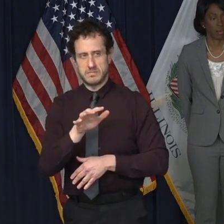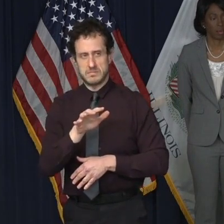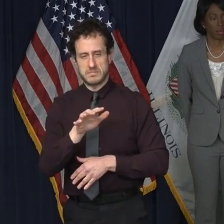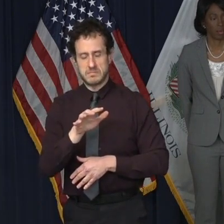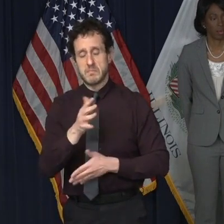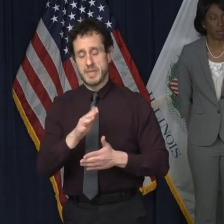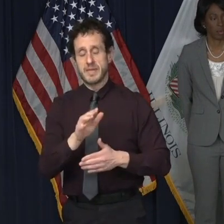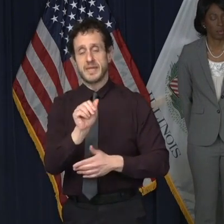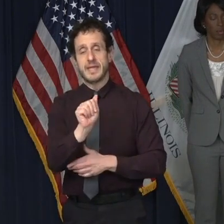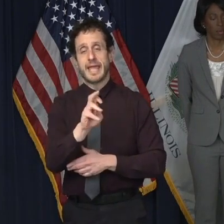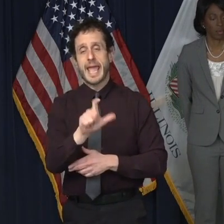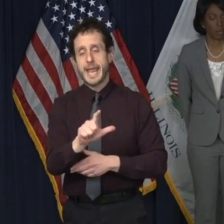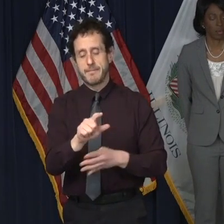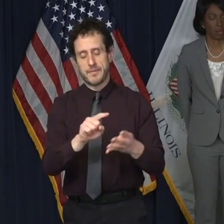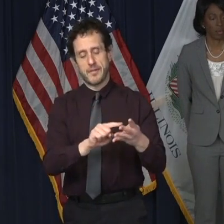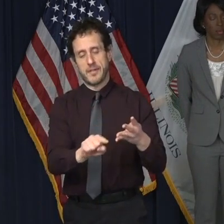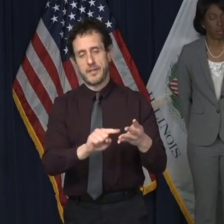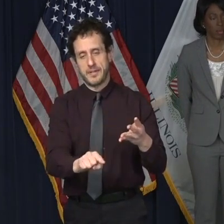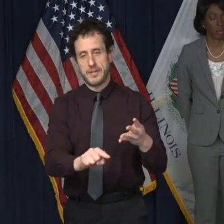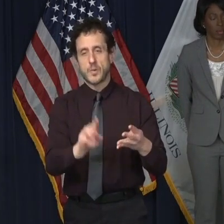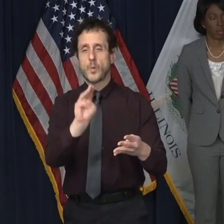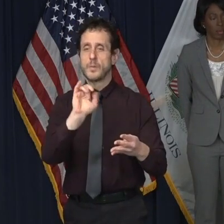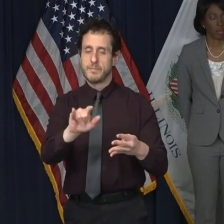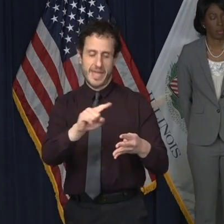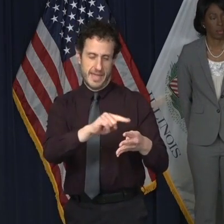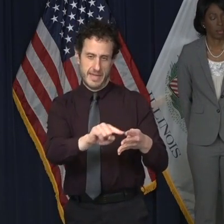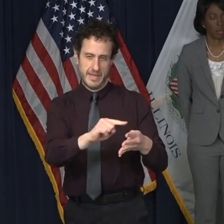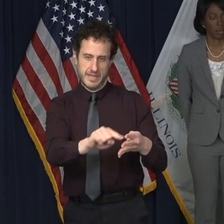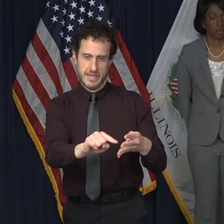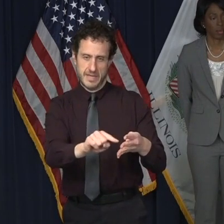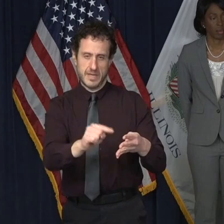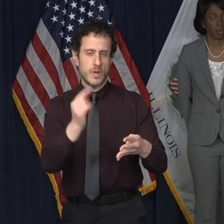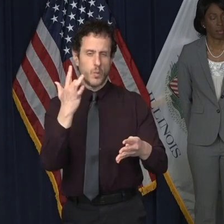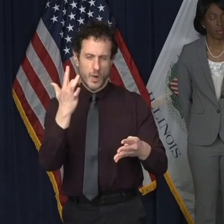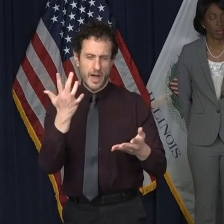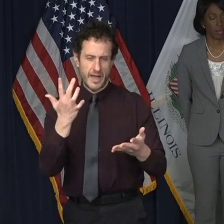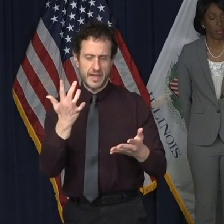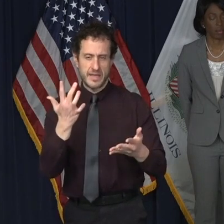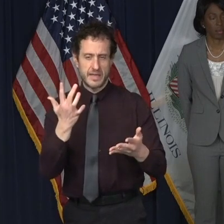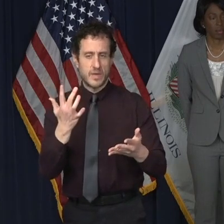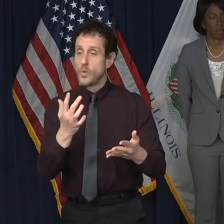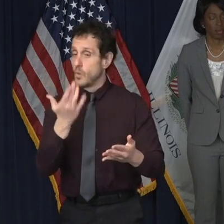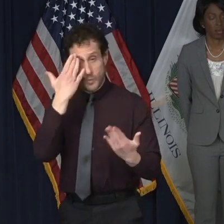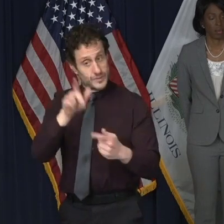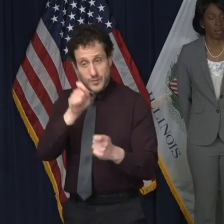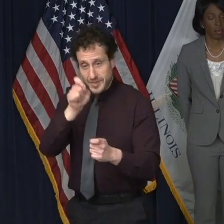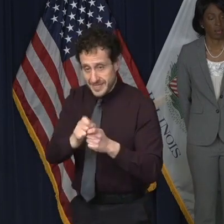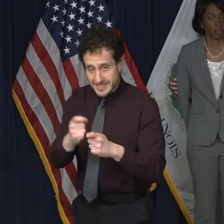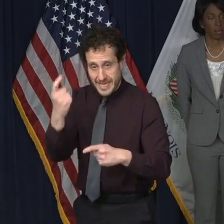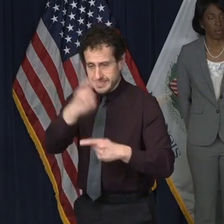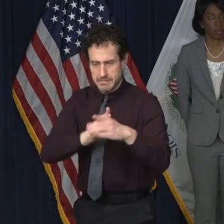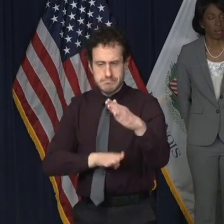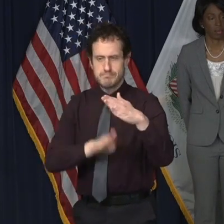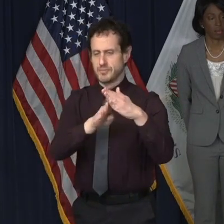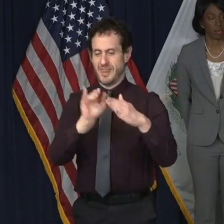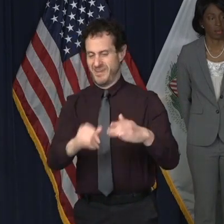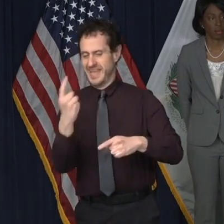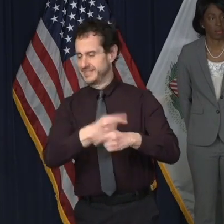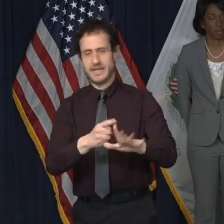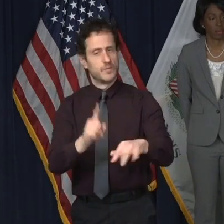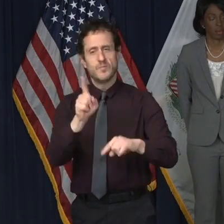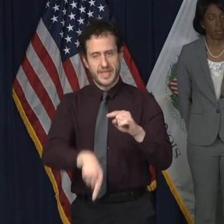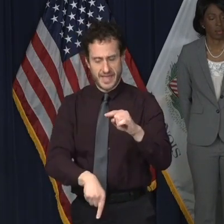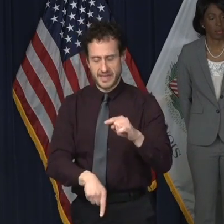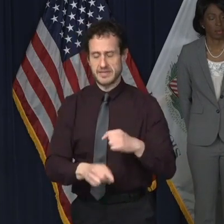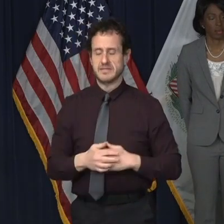late April and early May. Why a range instead of an exact date? Well, everyone wants